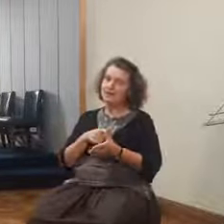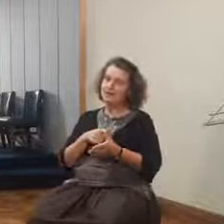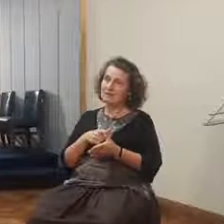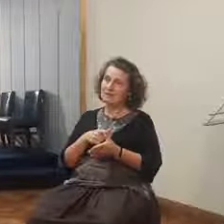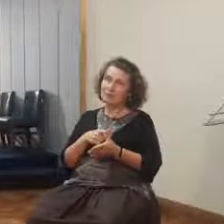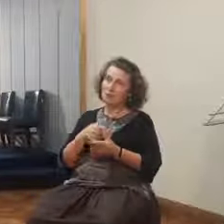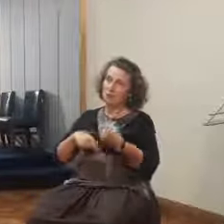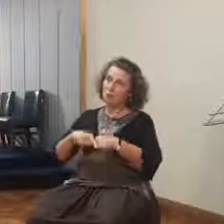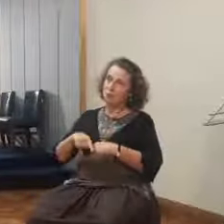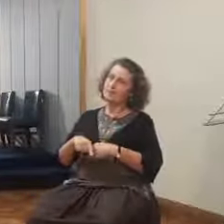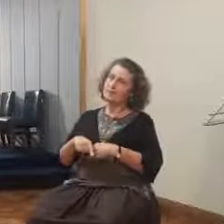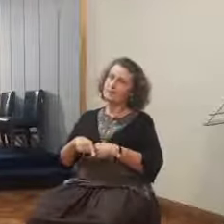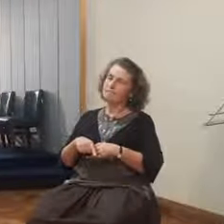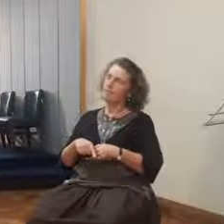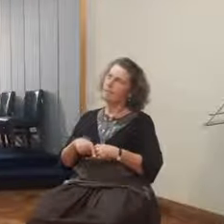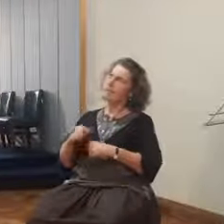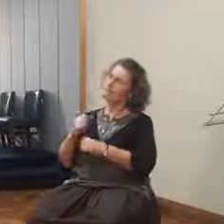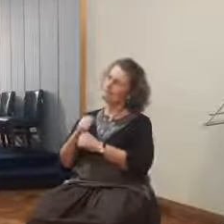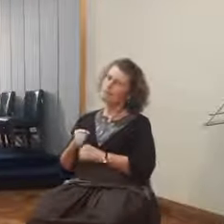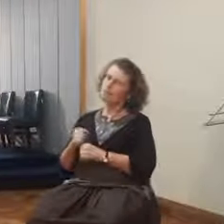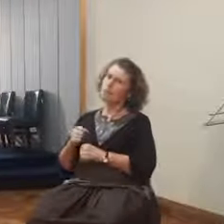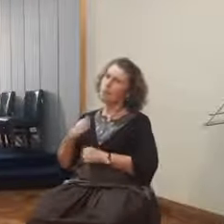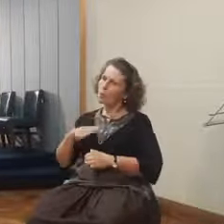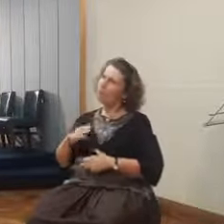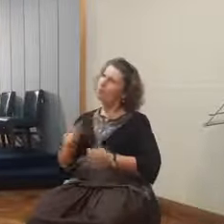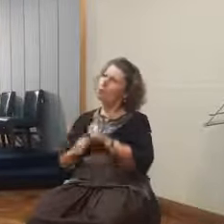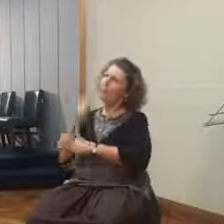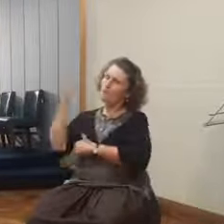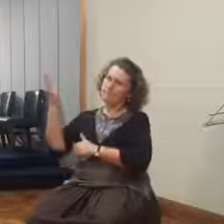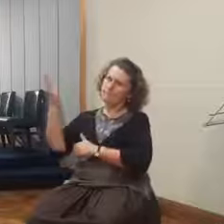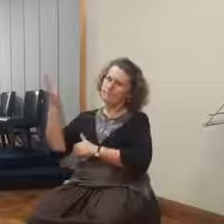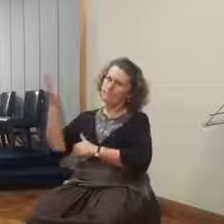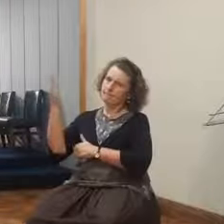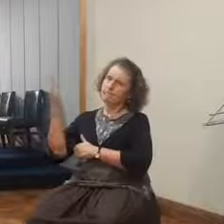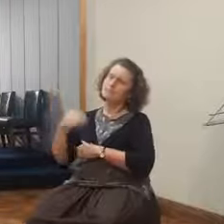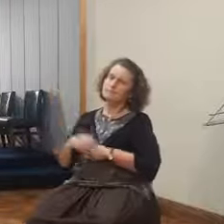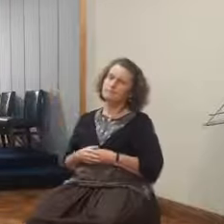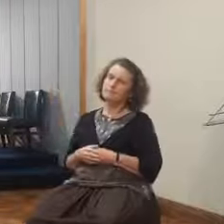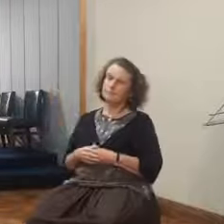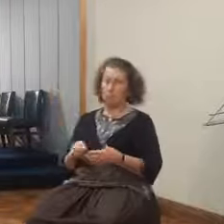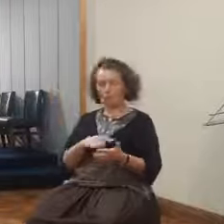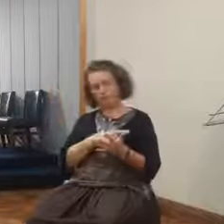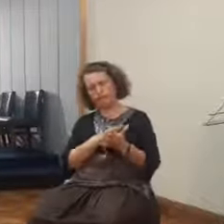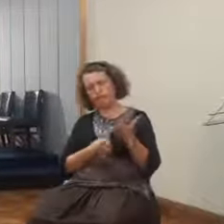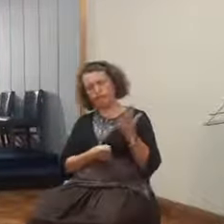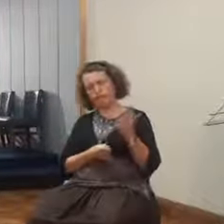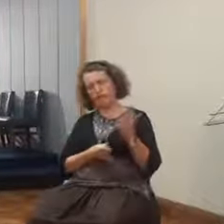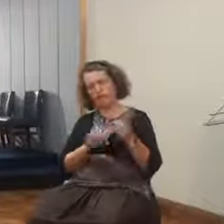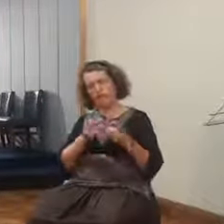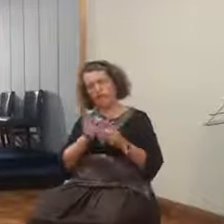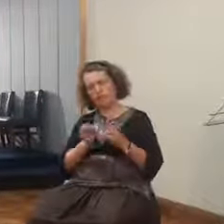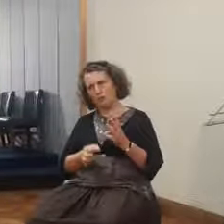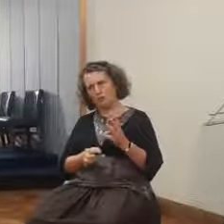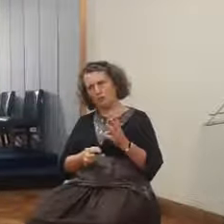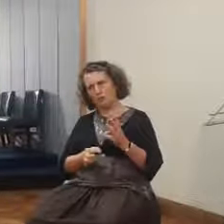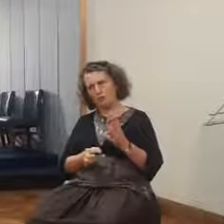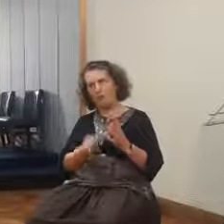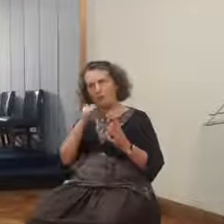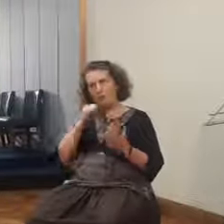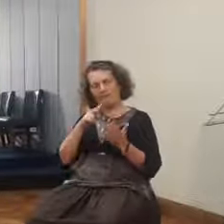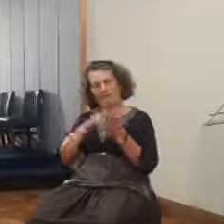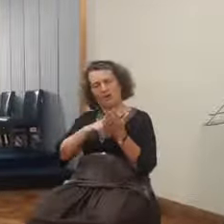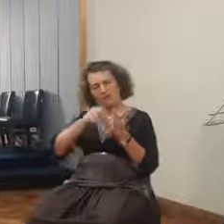affirmation, and in prayer. So let's just look through this psalm, verse by verse. Psalm